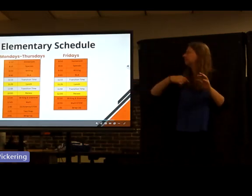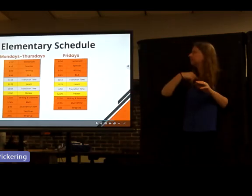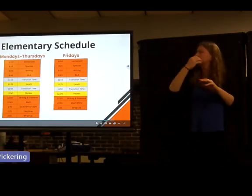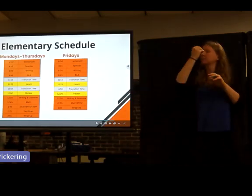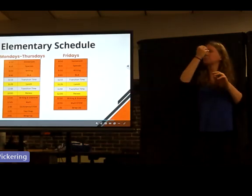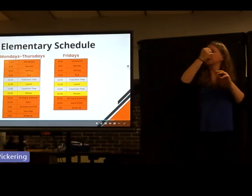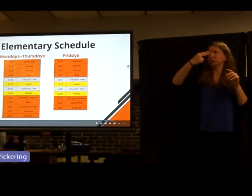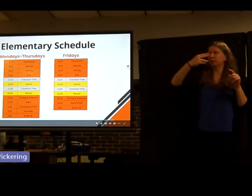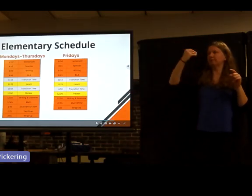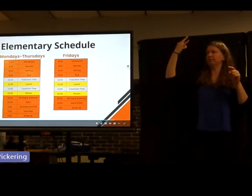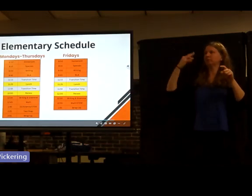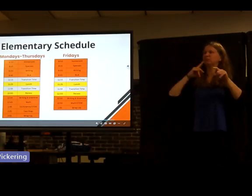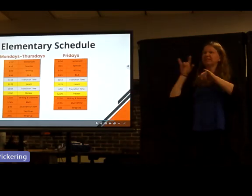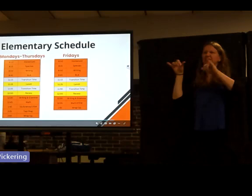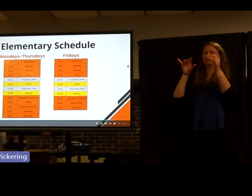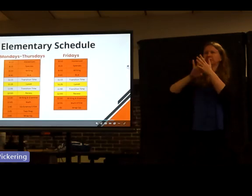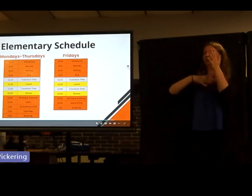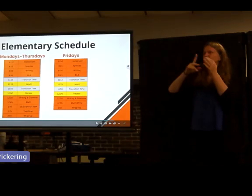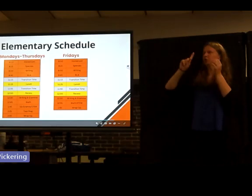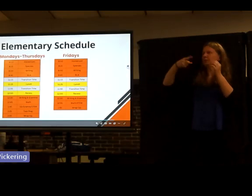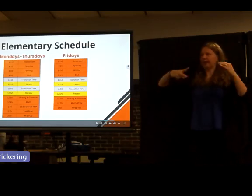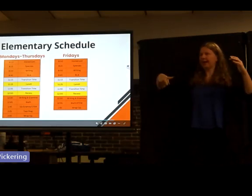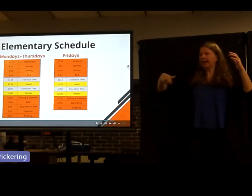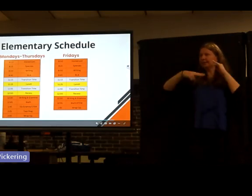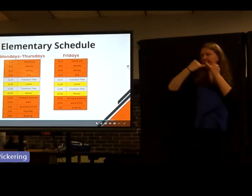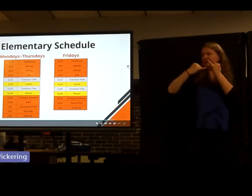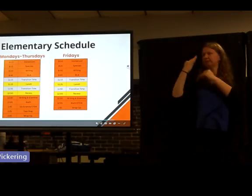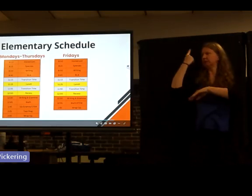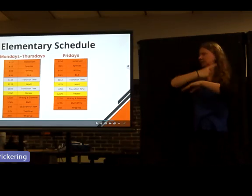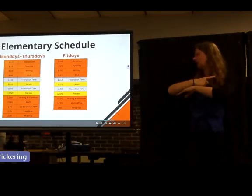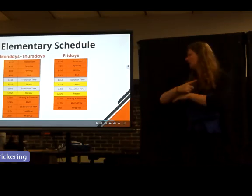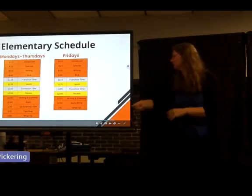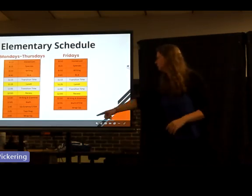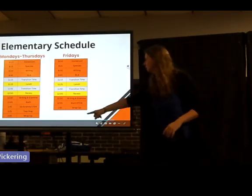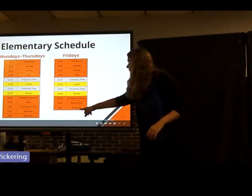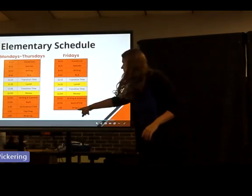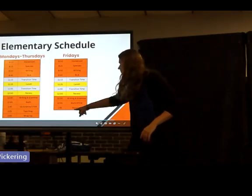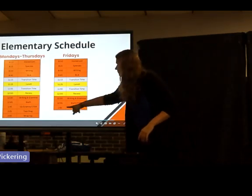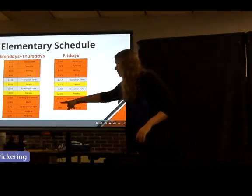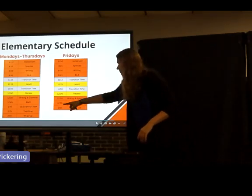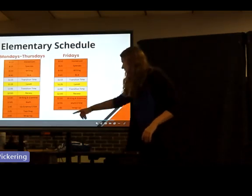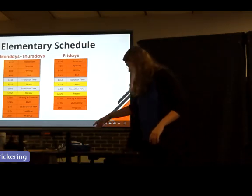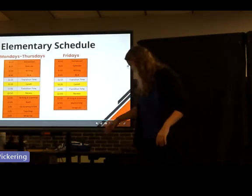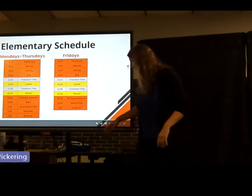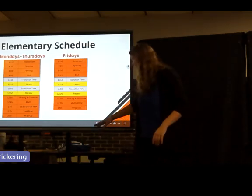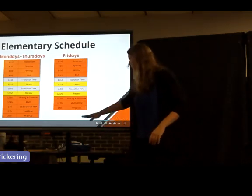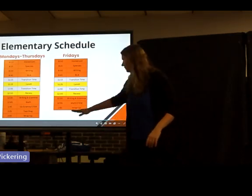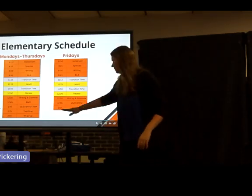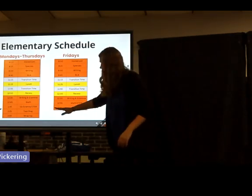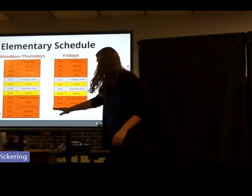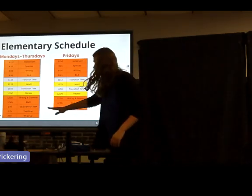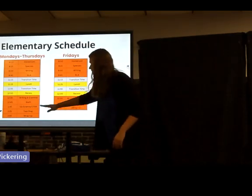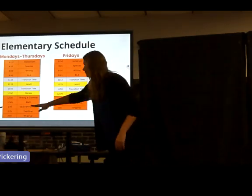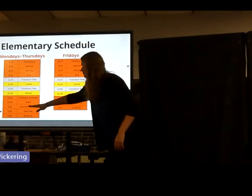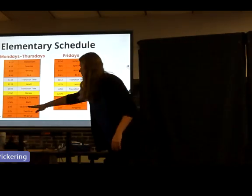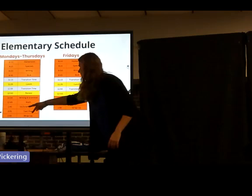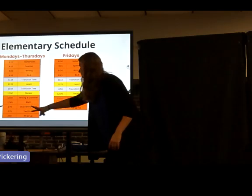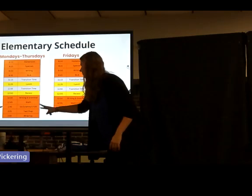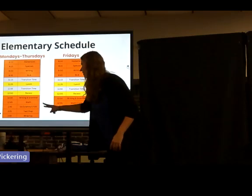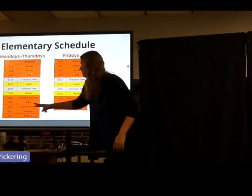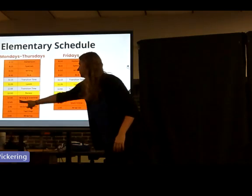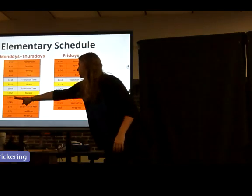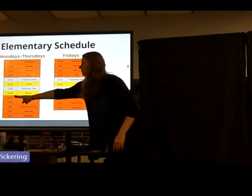the test process. So we're excited about that. Thursdays and Fridays, Monday through Thursday and Fridays are